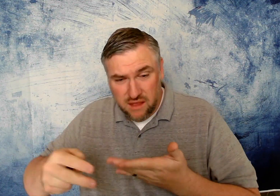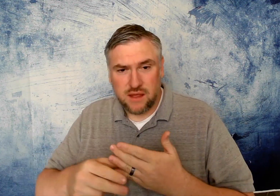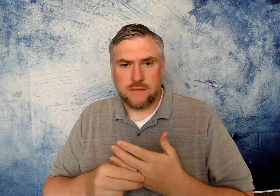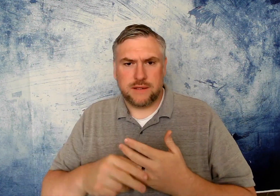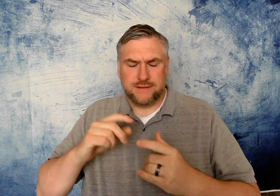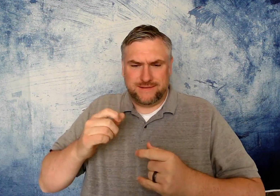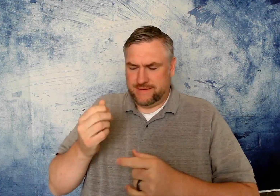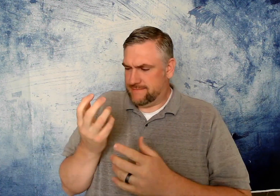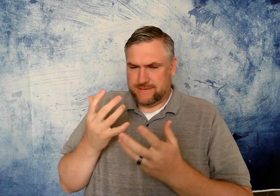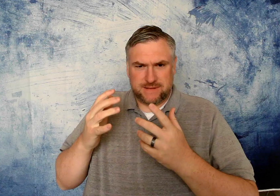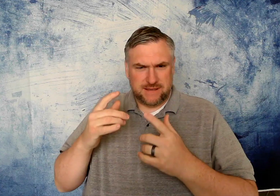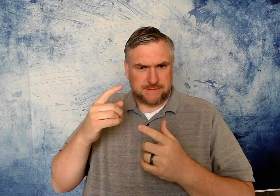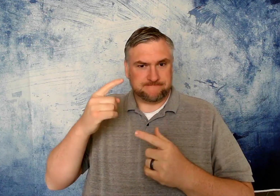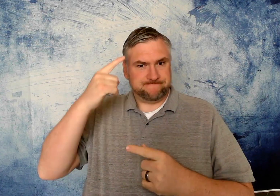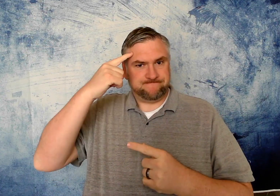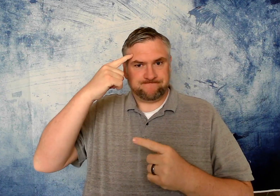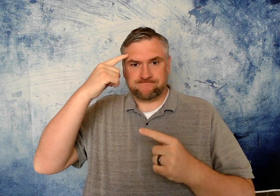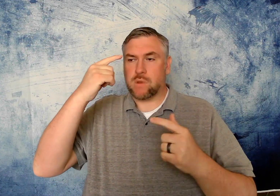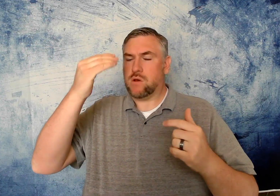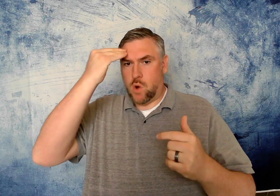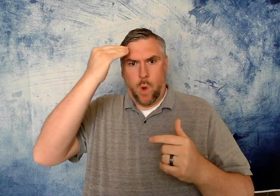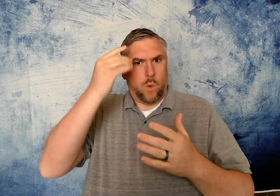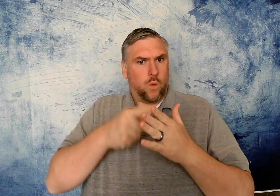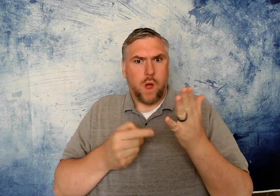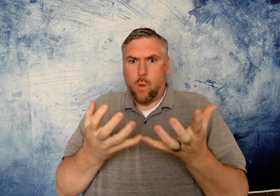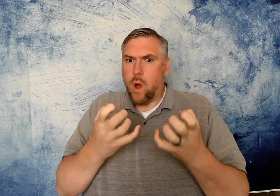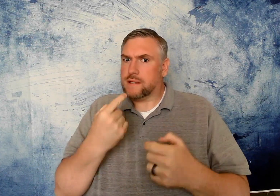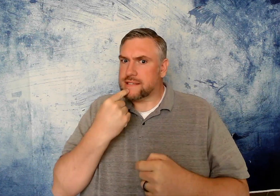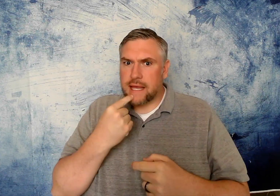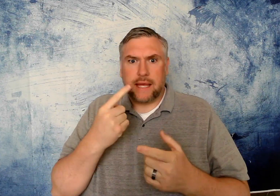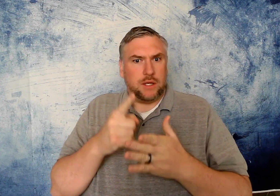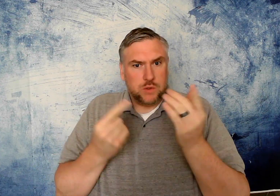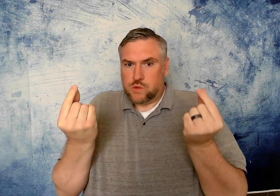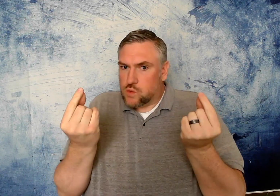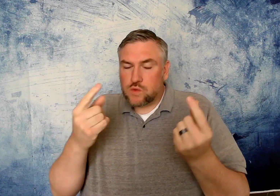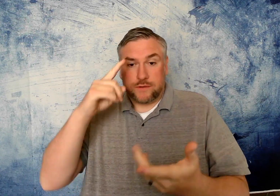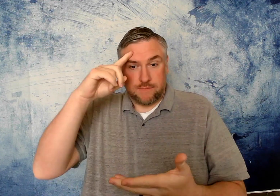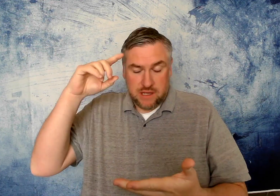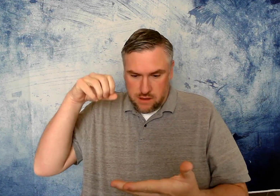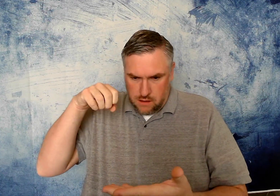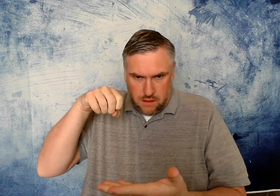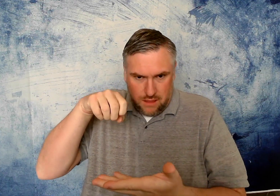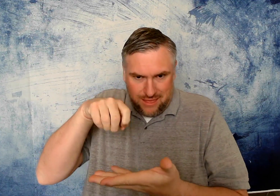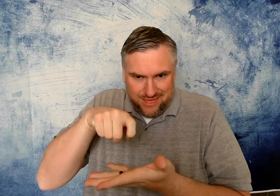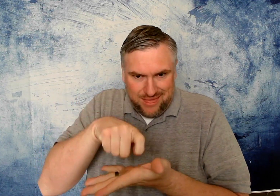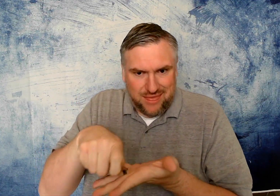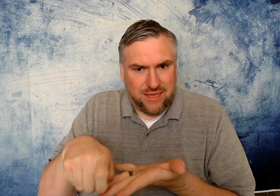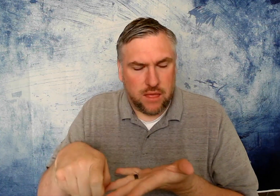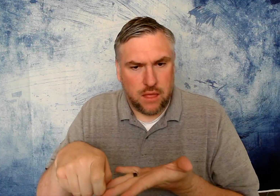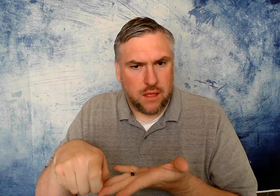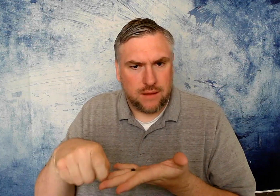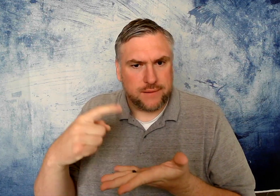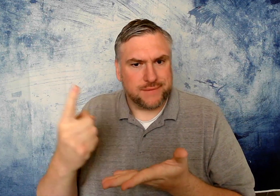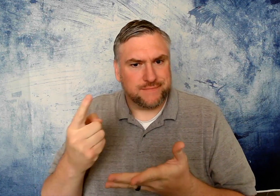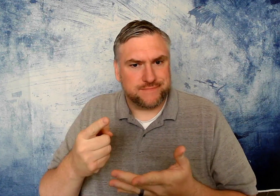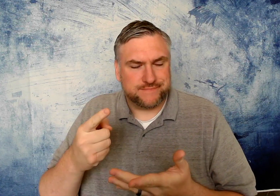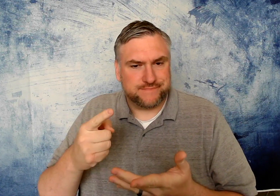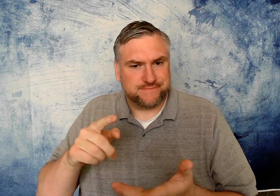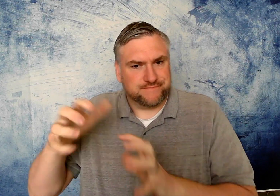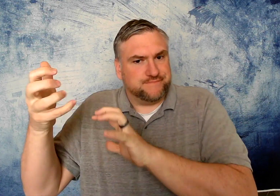writing, the dysgraphia, their brain knows what they want to say and what they want to do, and it just doesn't make it to the end of the